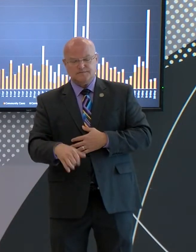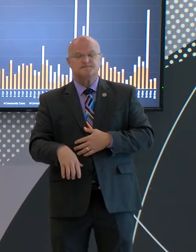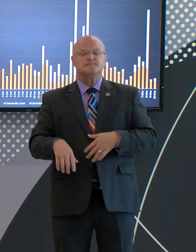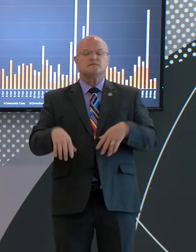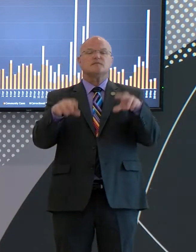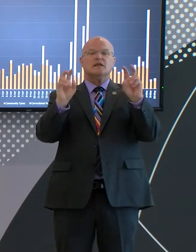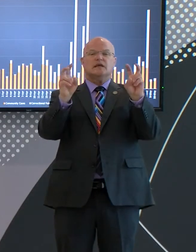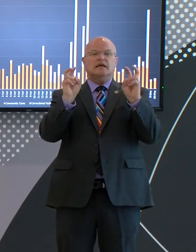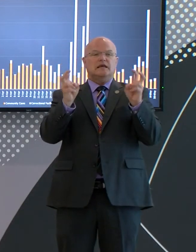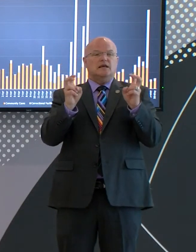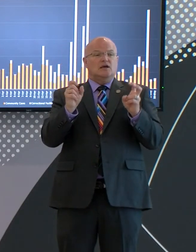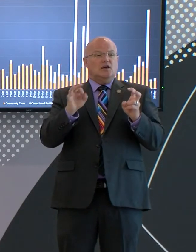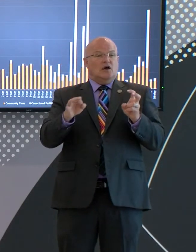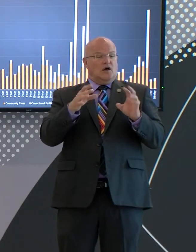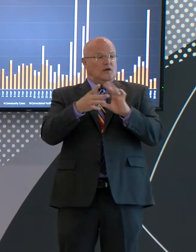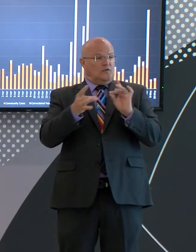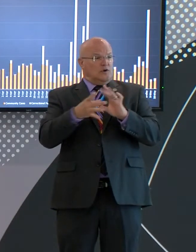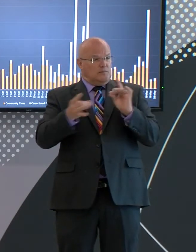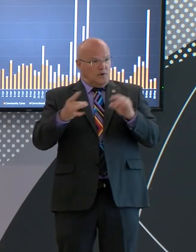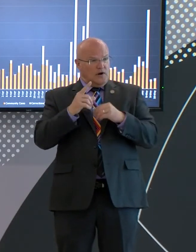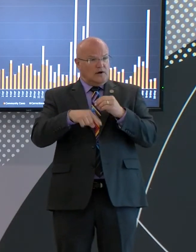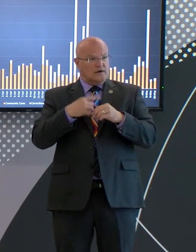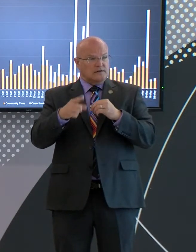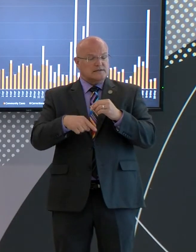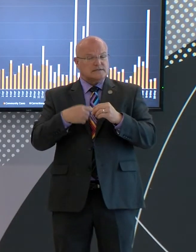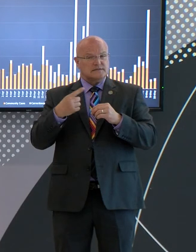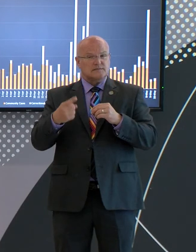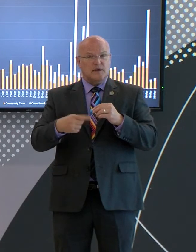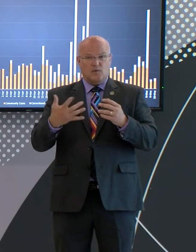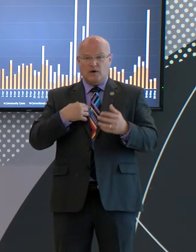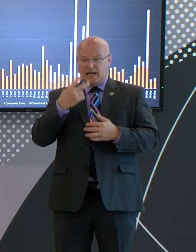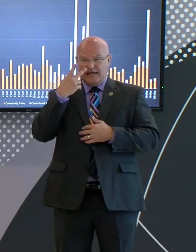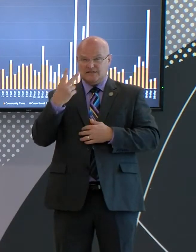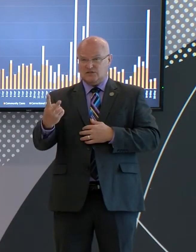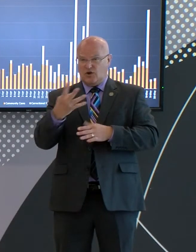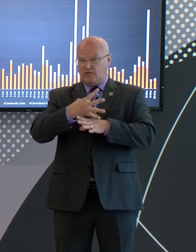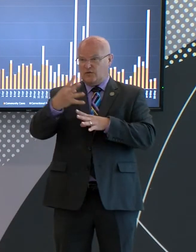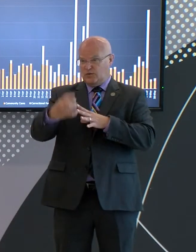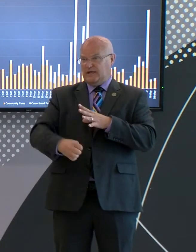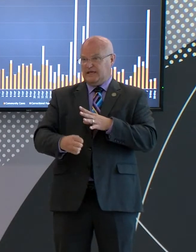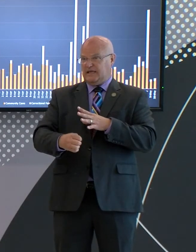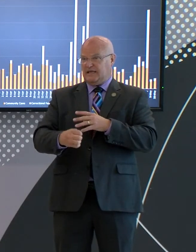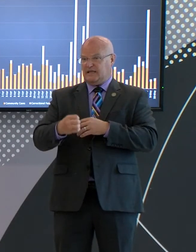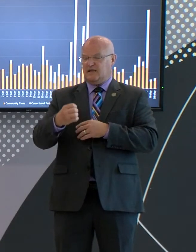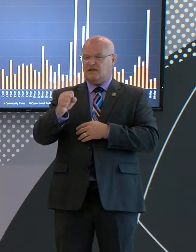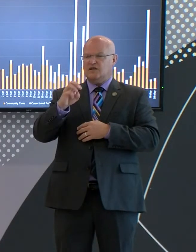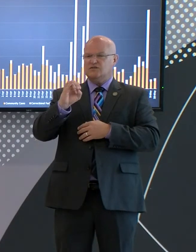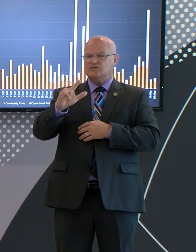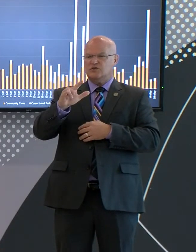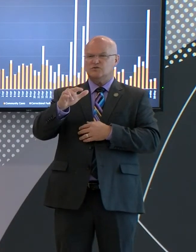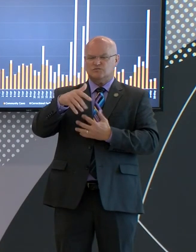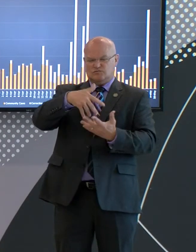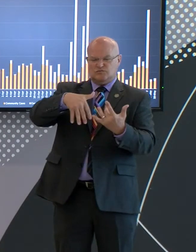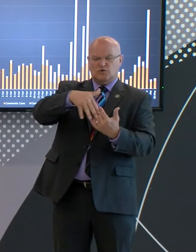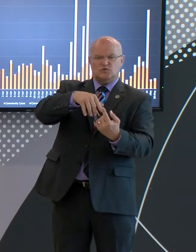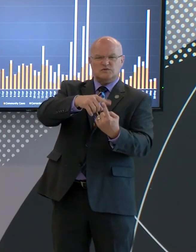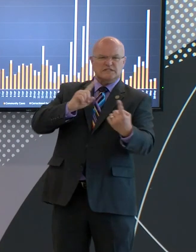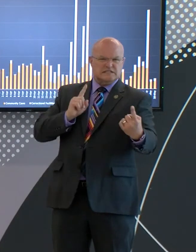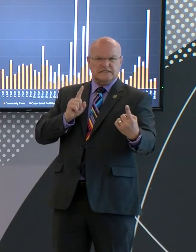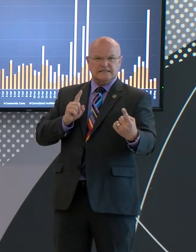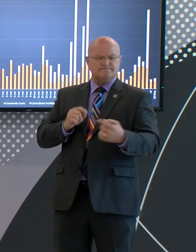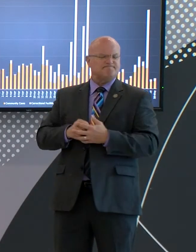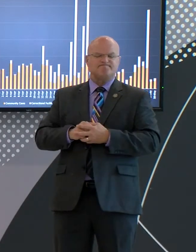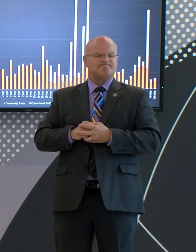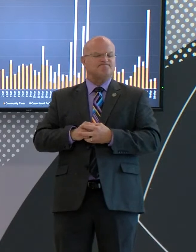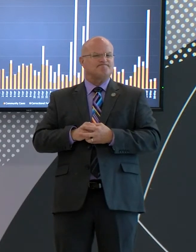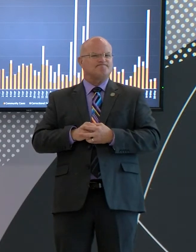terms of the remarks on what I saw over the weekend on social distancing, no, it doesn't